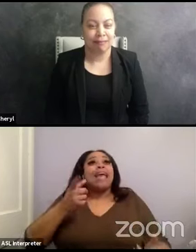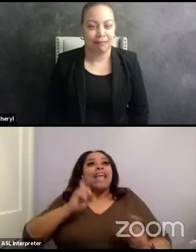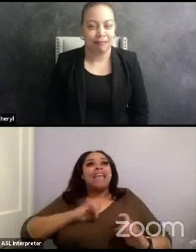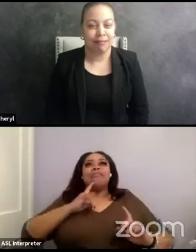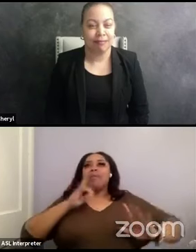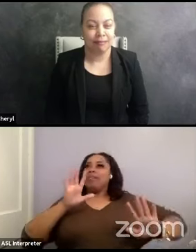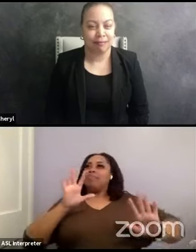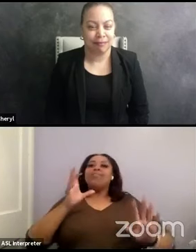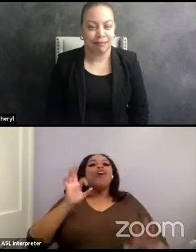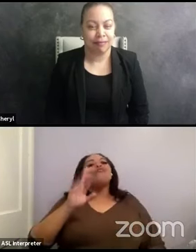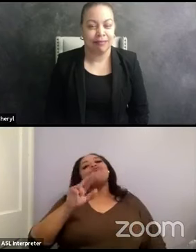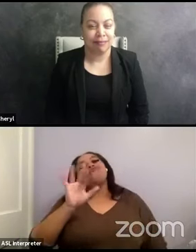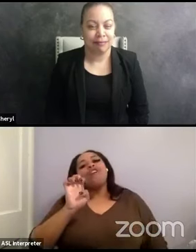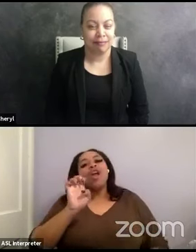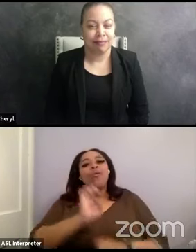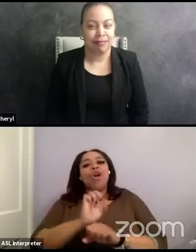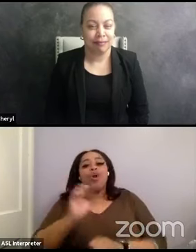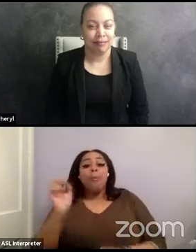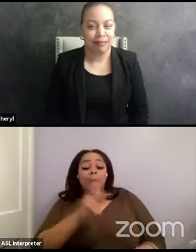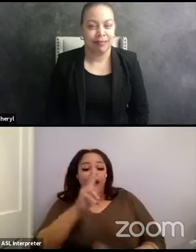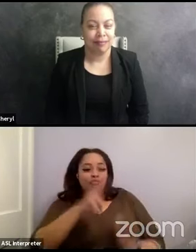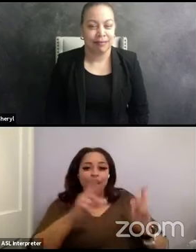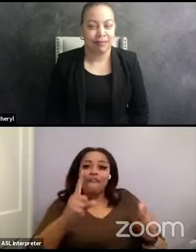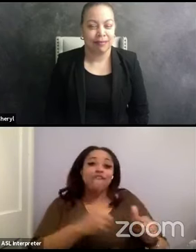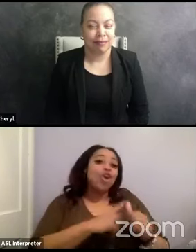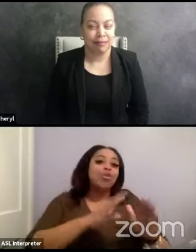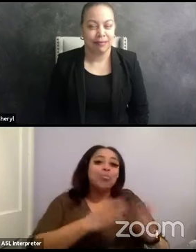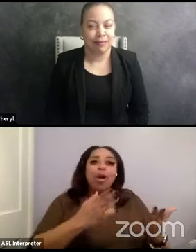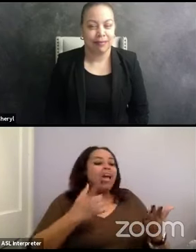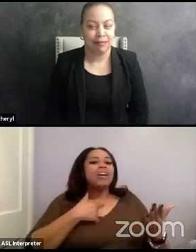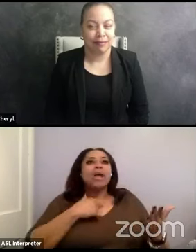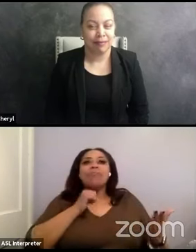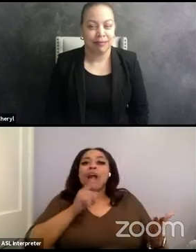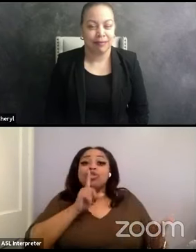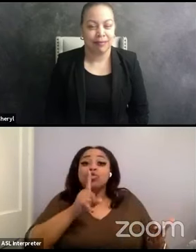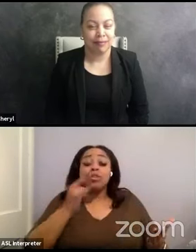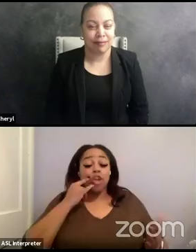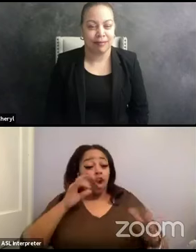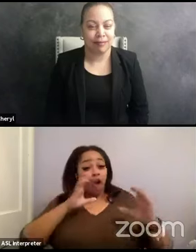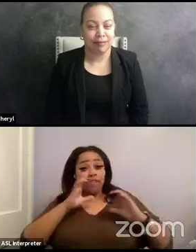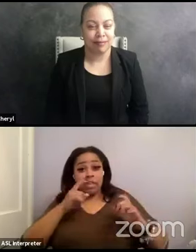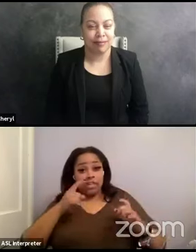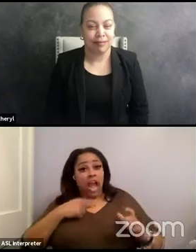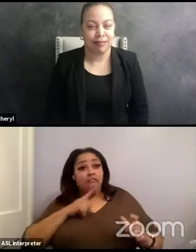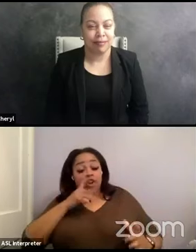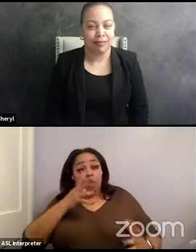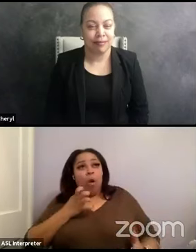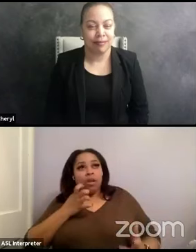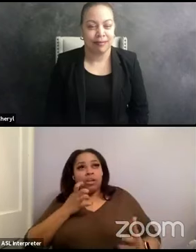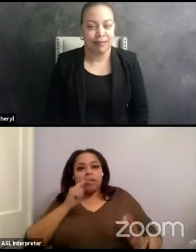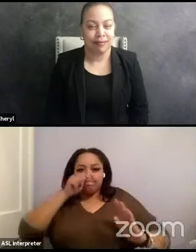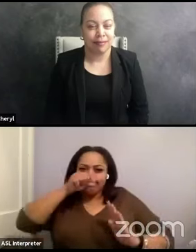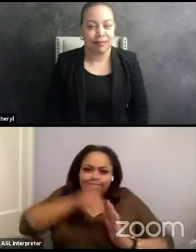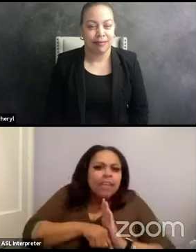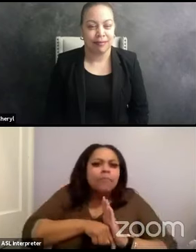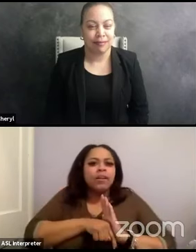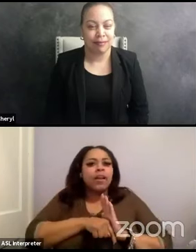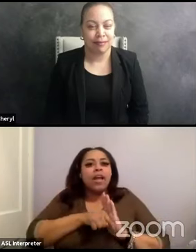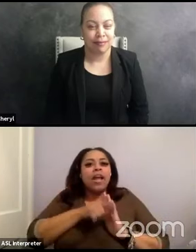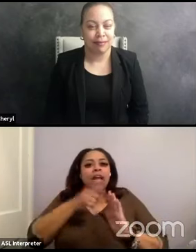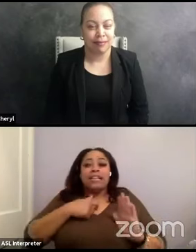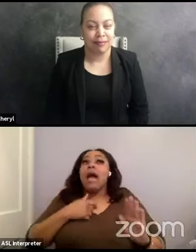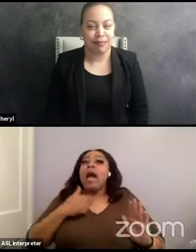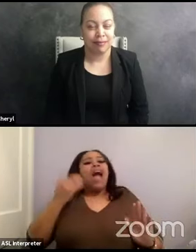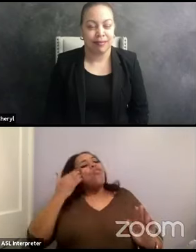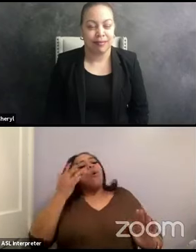framework to go back and read your first book because I wasn't sure if it was a conversation I really wanted to delve into because I was like, I know